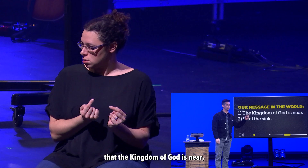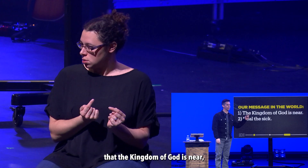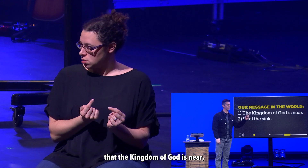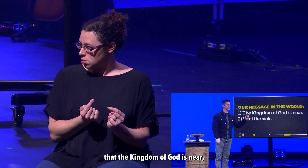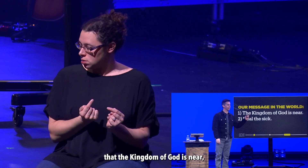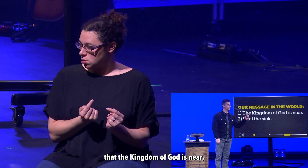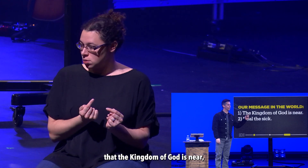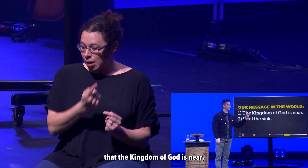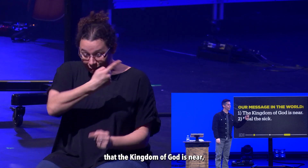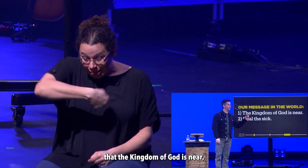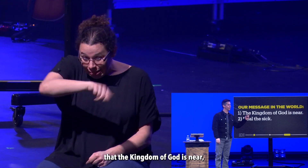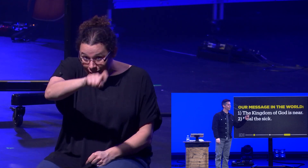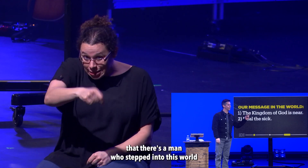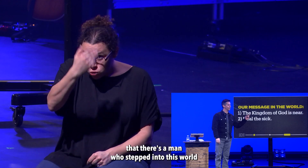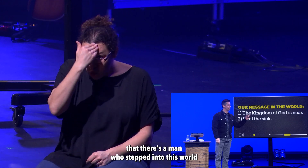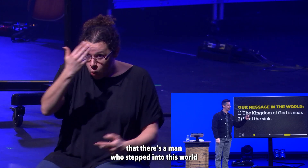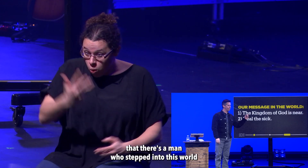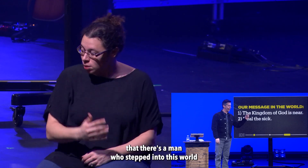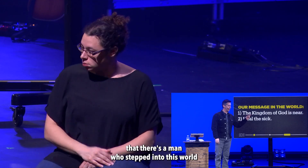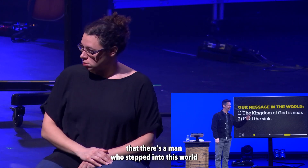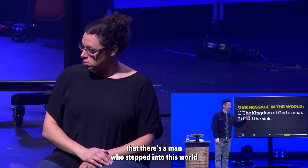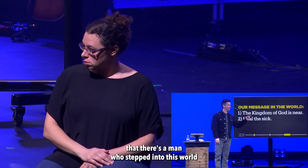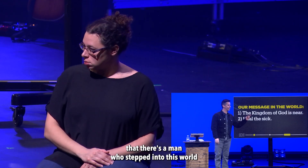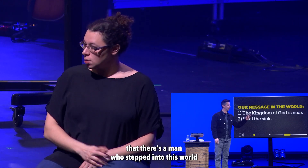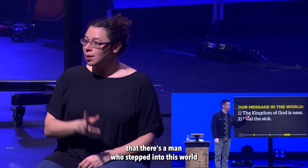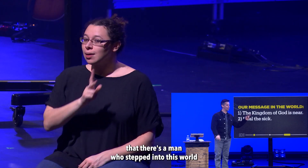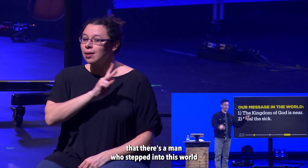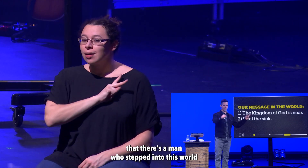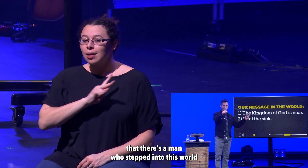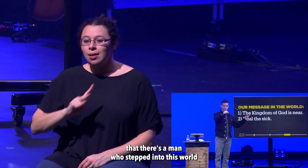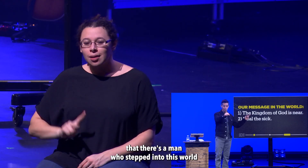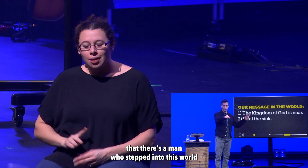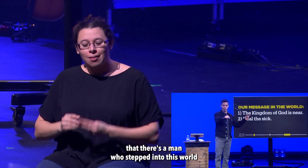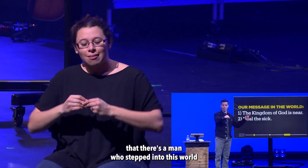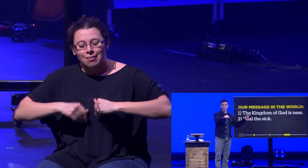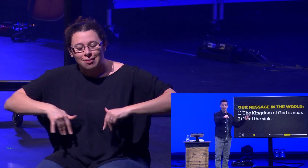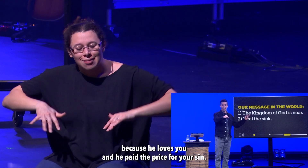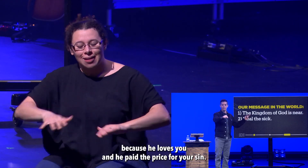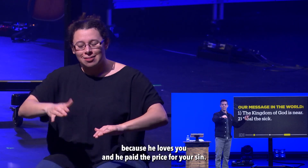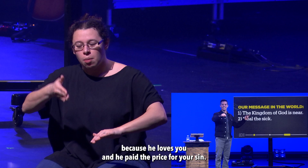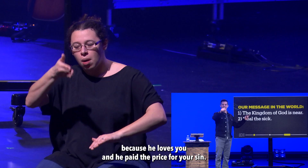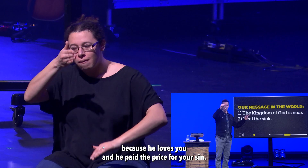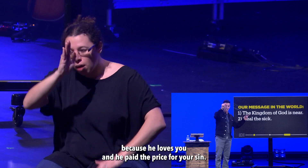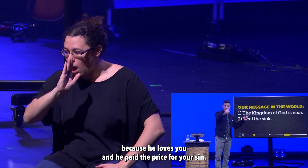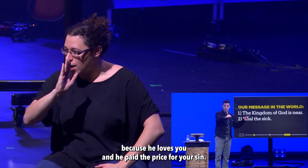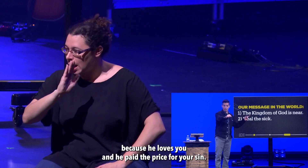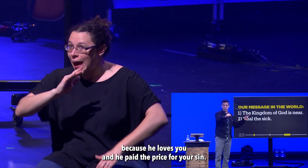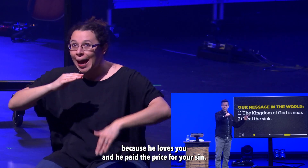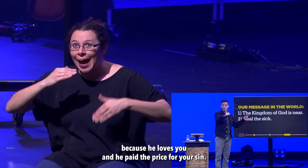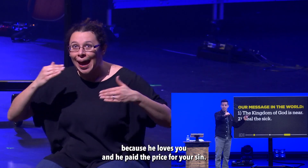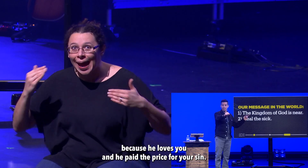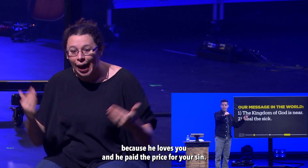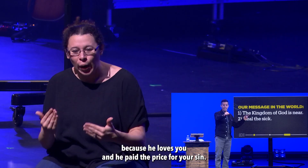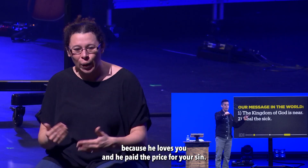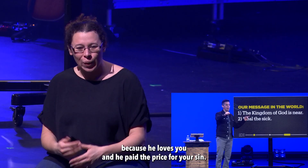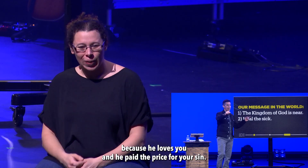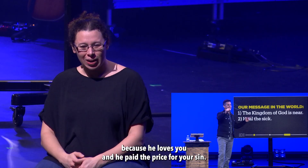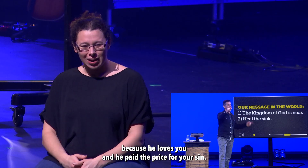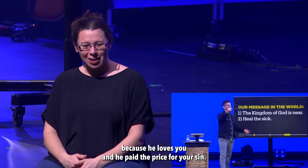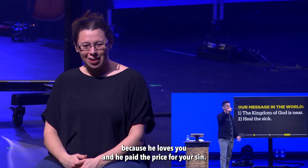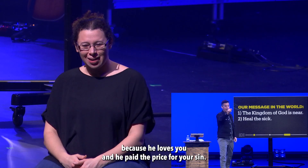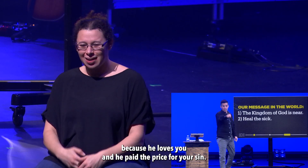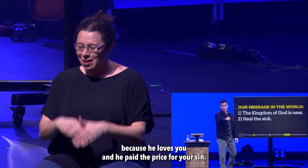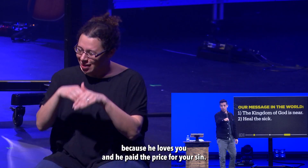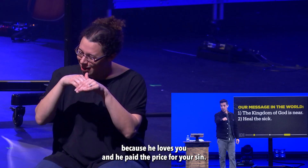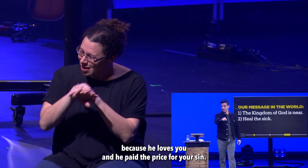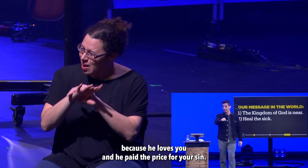near. That there's a man who stepped into this world because he loves you and he paid